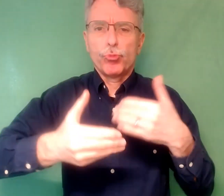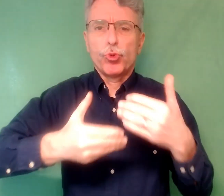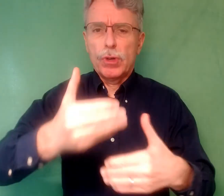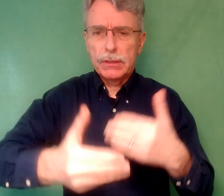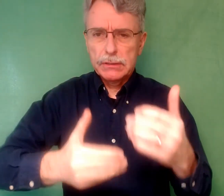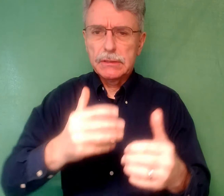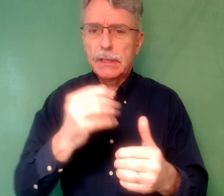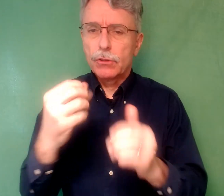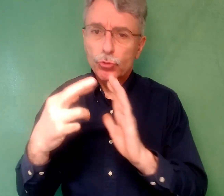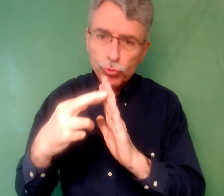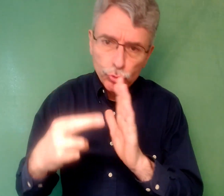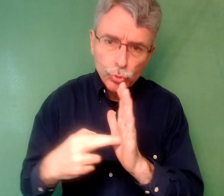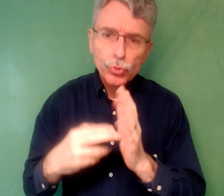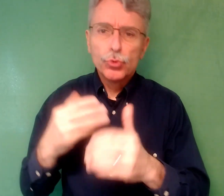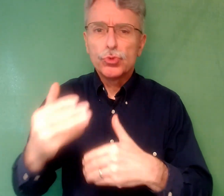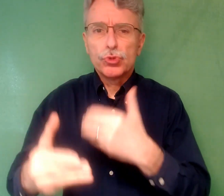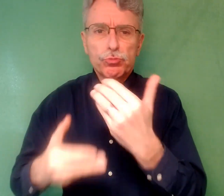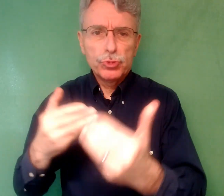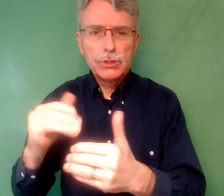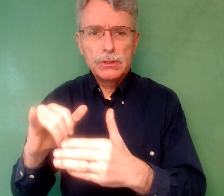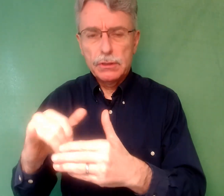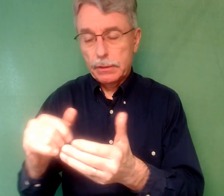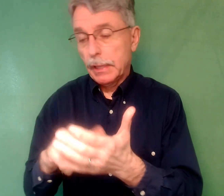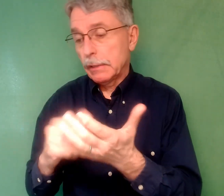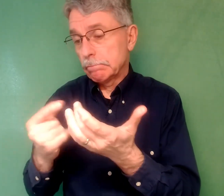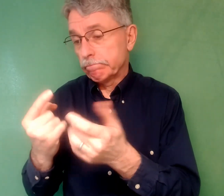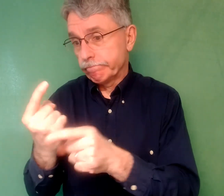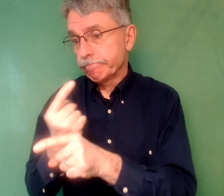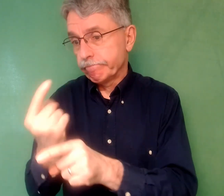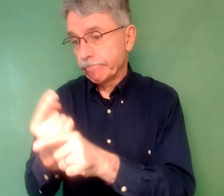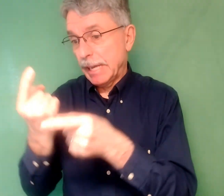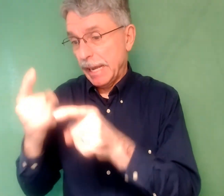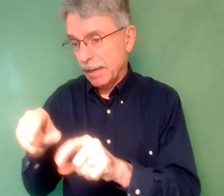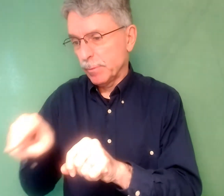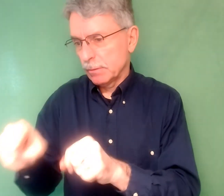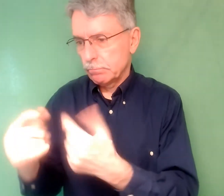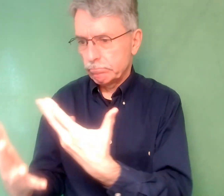provisions, deaf individuals will continue to be incarcerated with ongoing